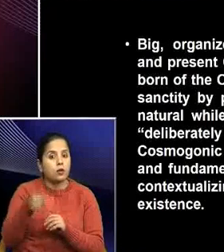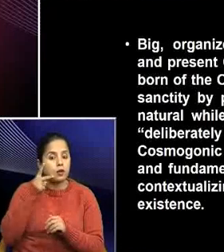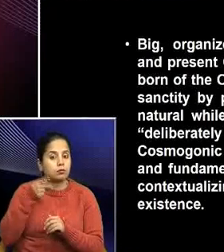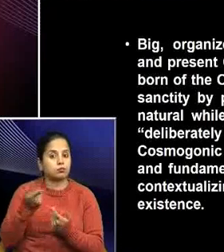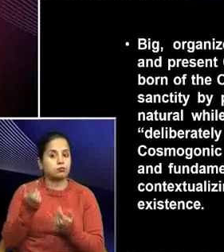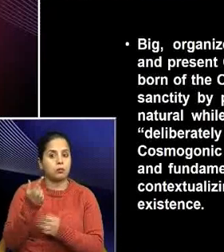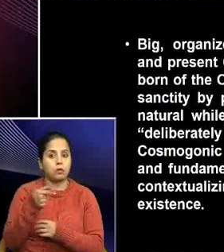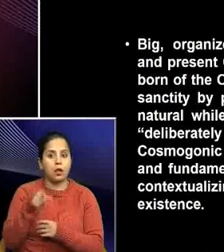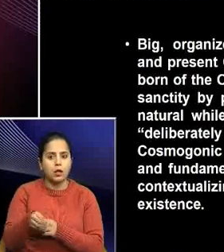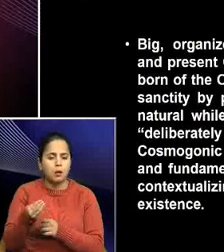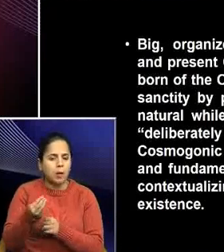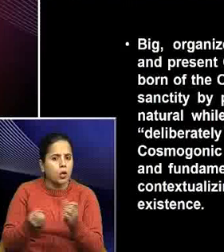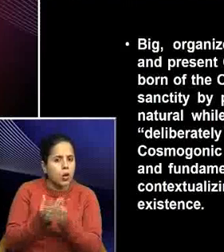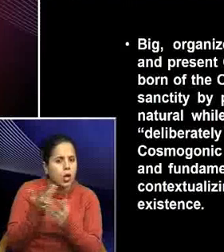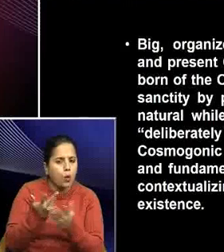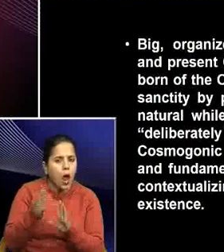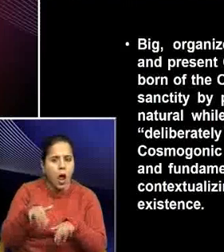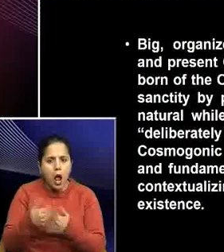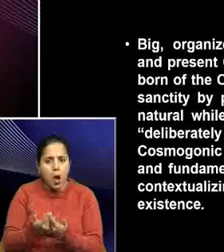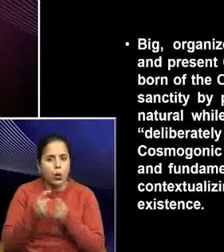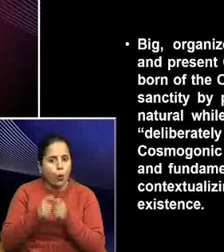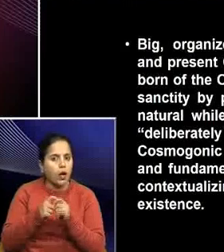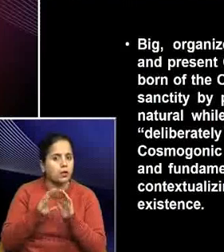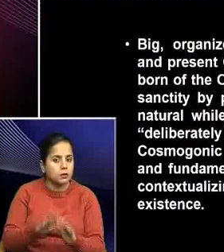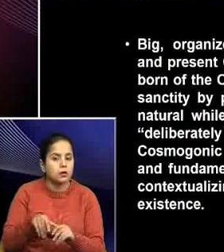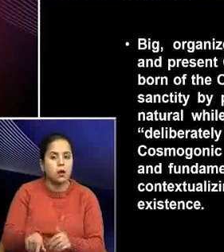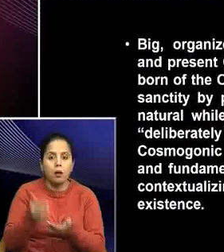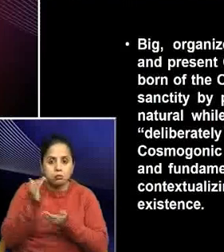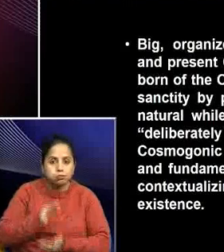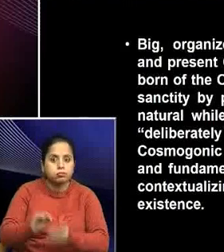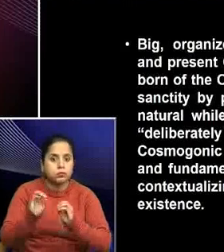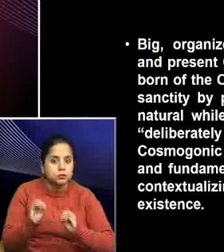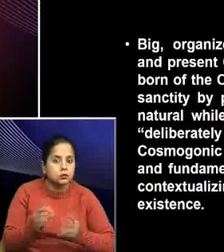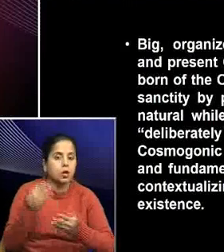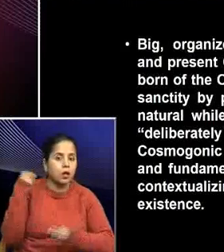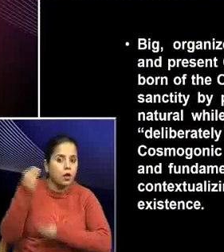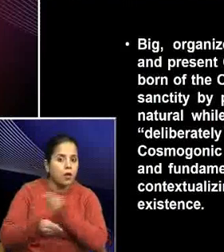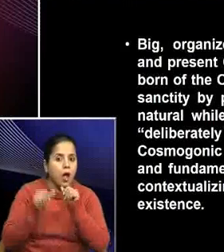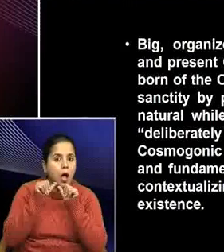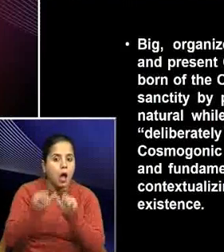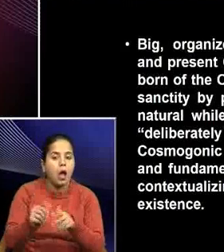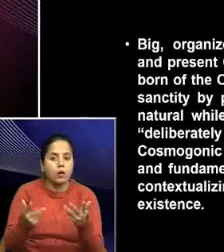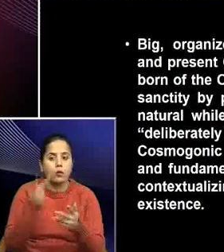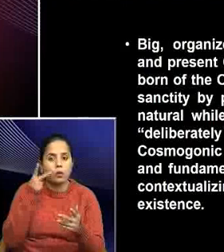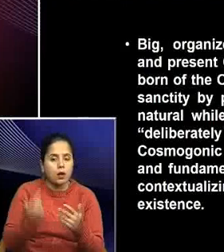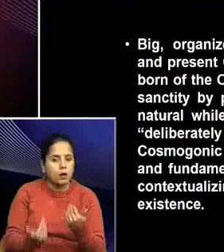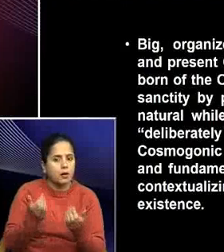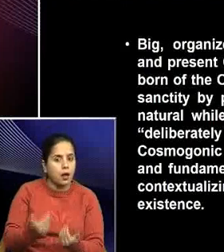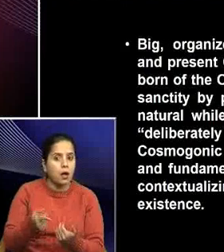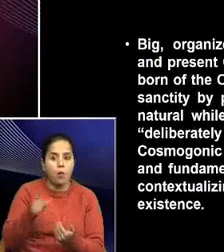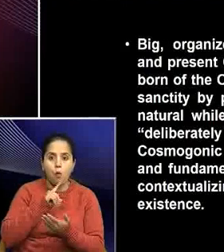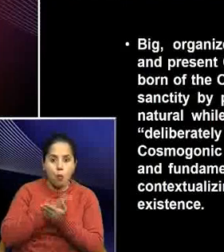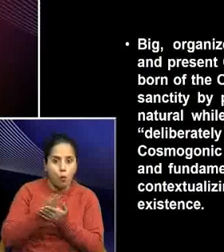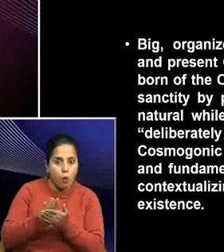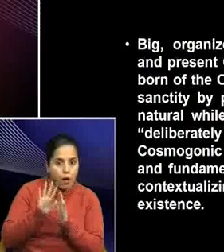present origin questions. Traditions born of the origin answers are accorded sanctity